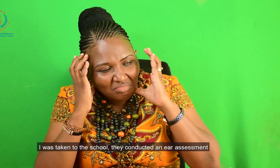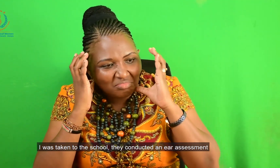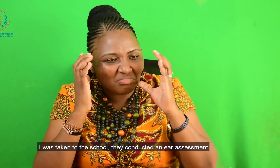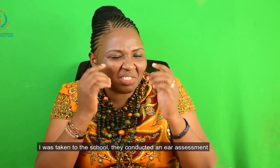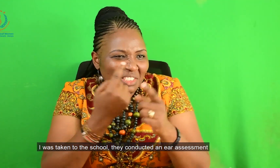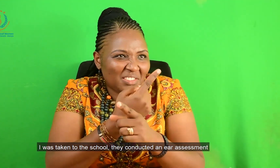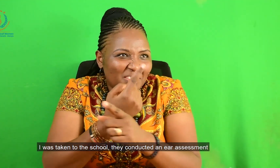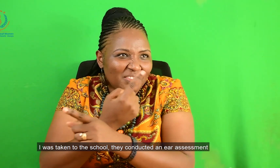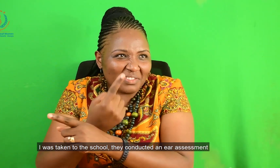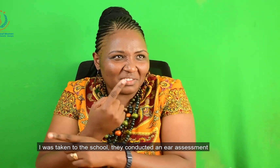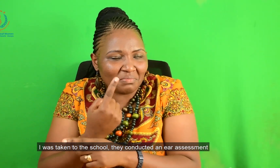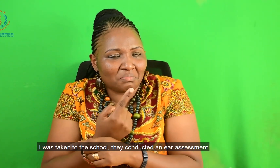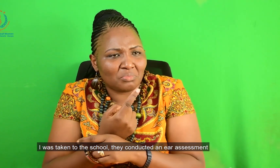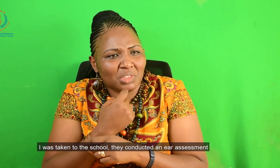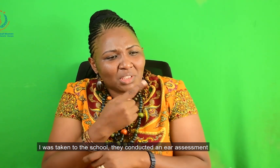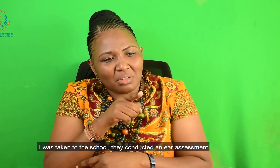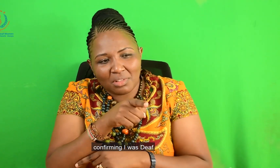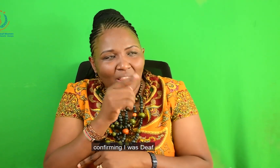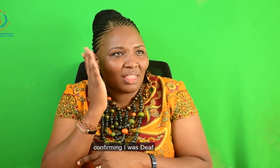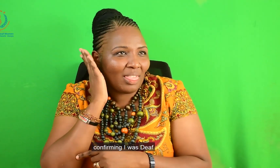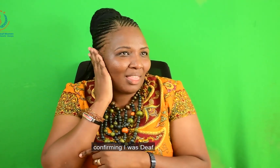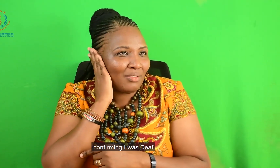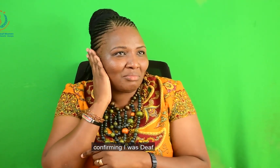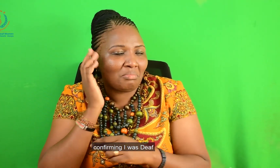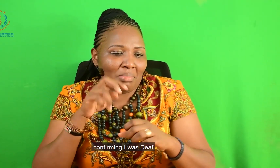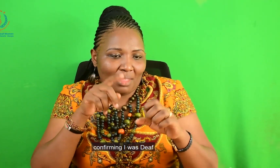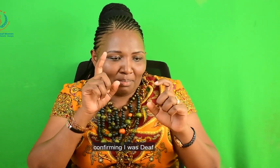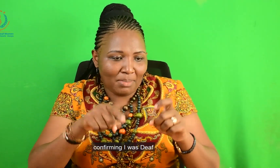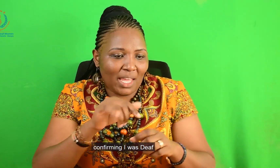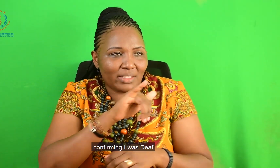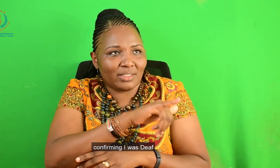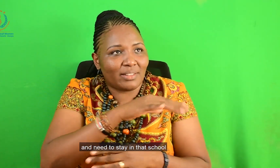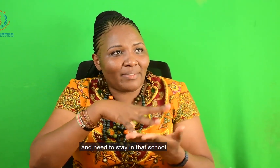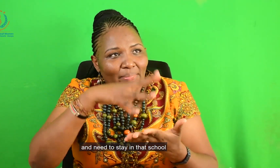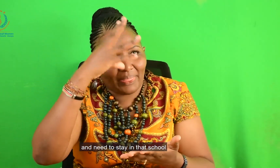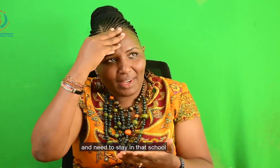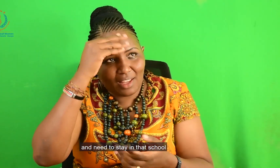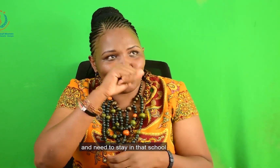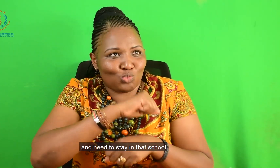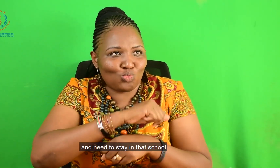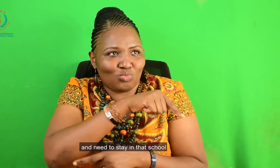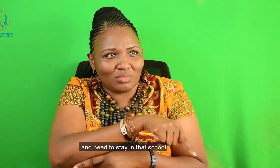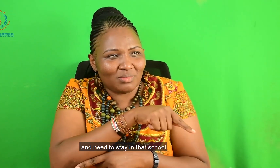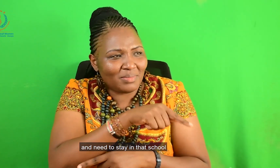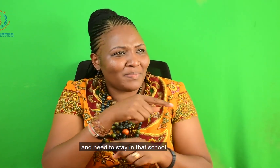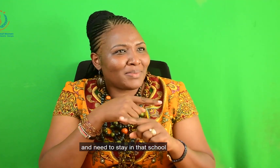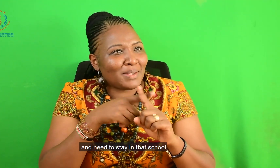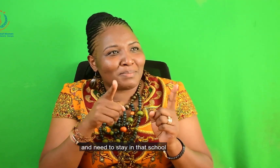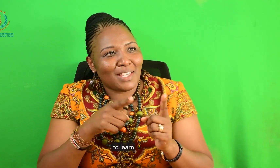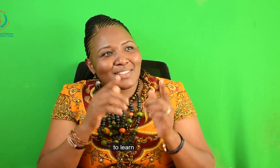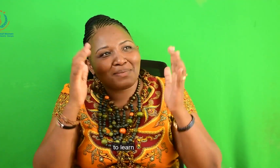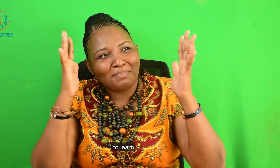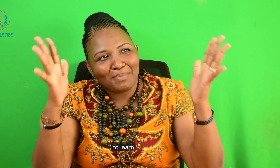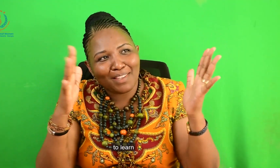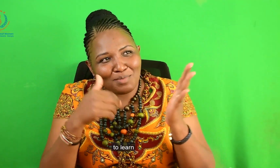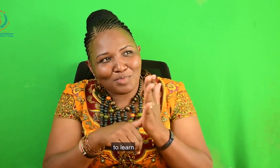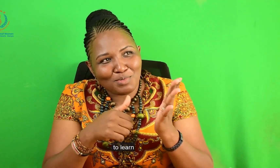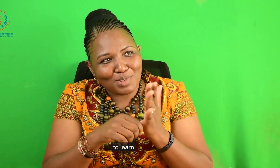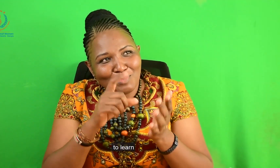They conducted an ear assessment confirming I was deaf and needed to stay in that school to learn. But a